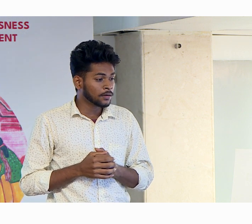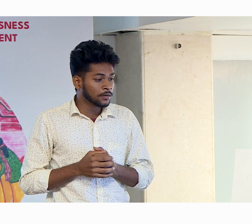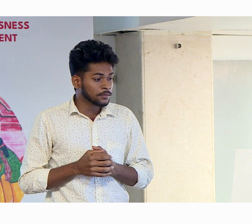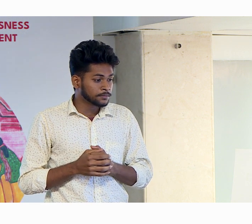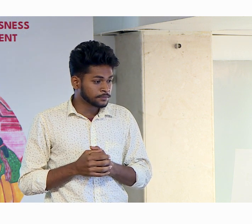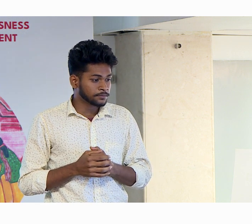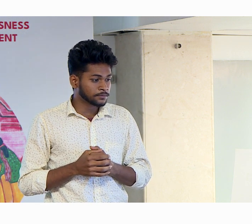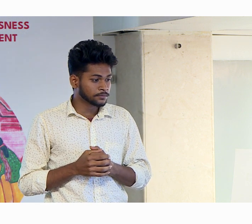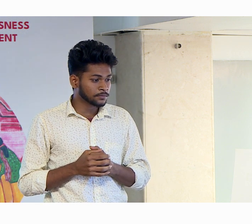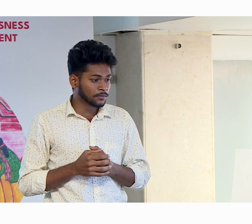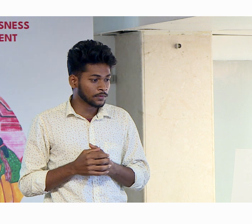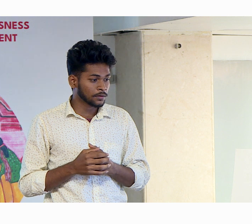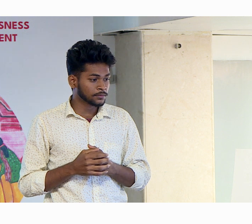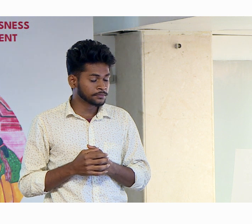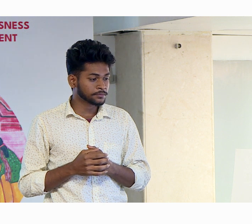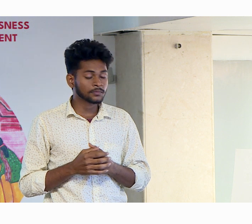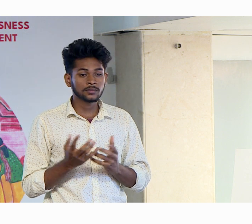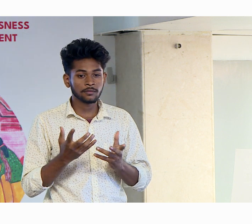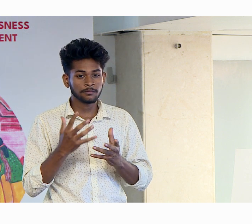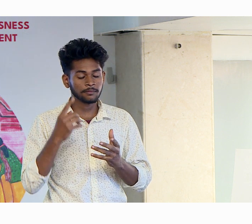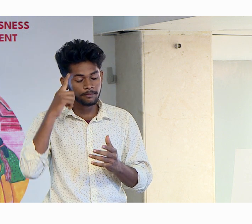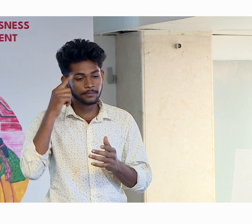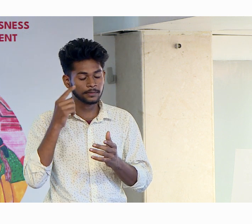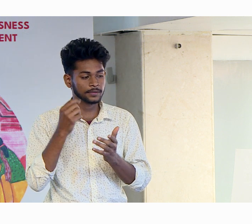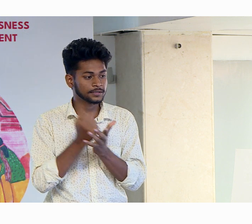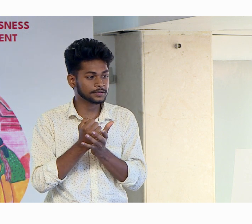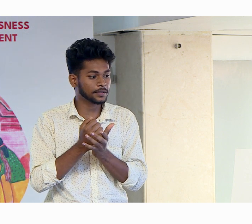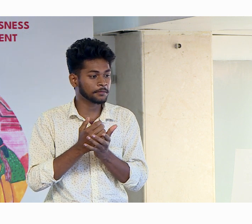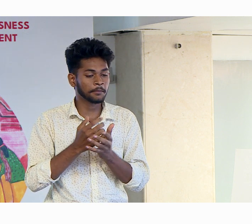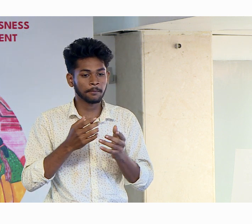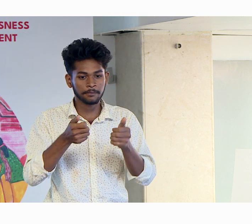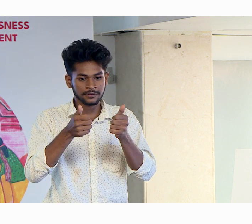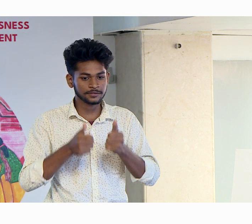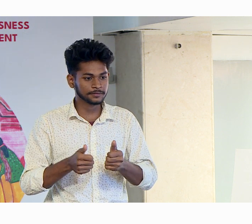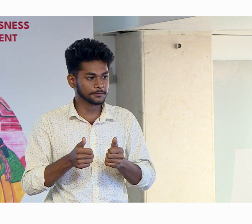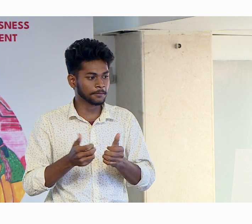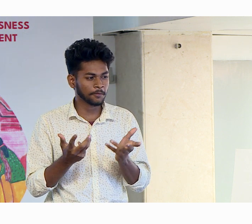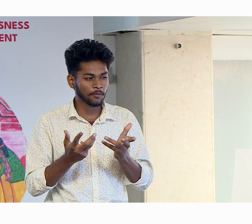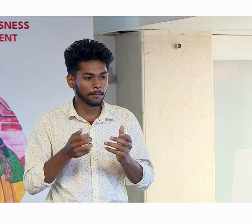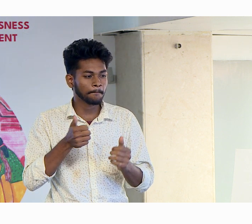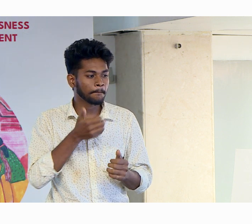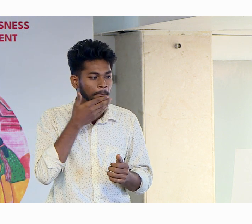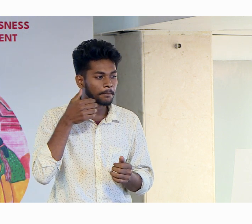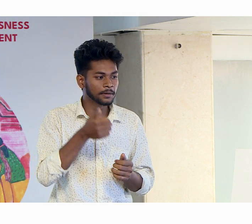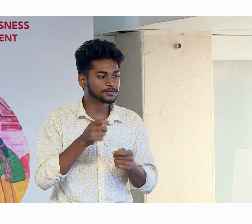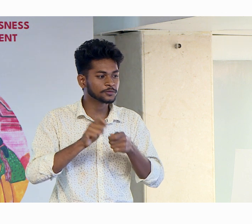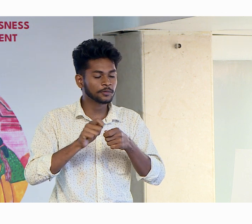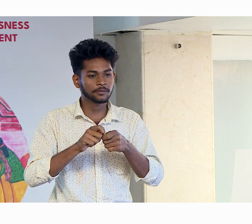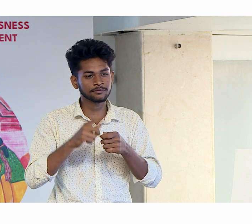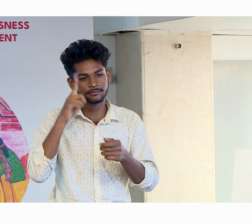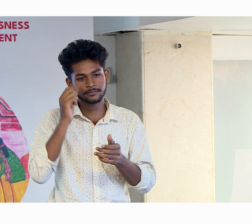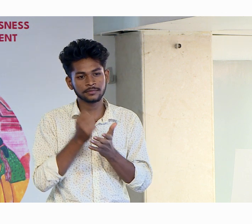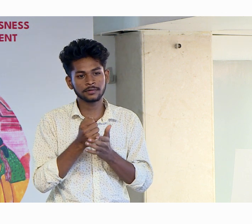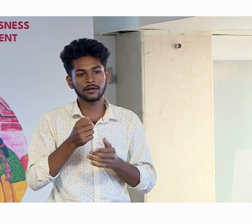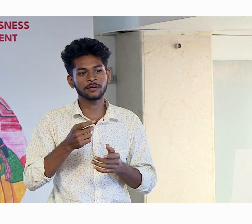for negotiating what is appropriate in that context. Now, the question is, what do we do with this theoretical